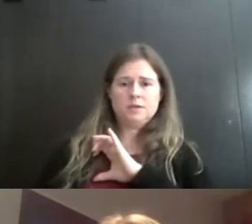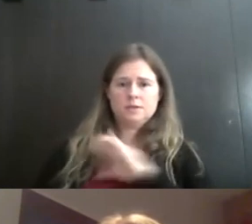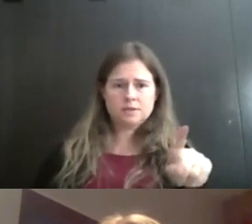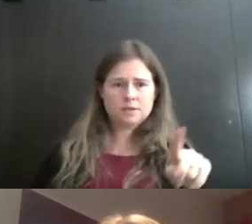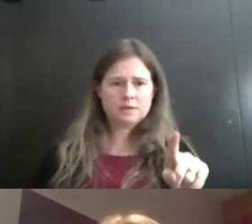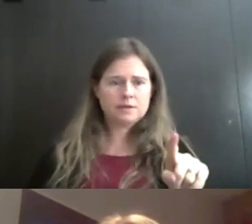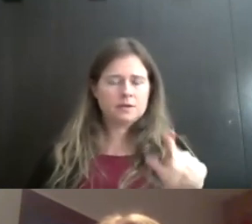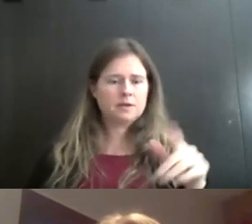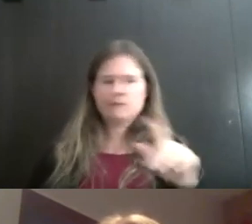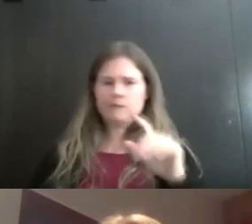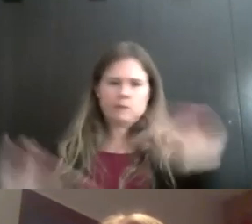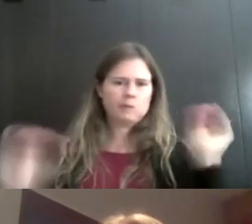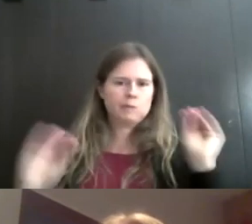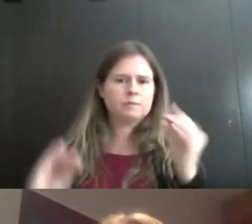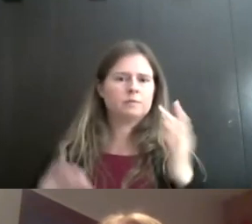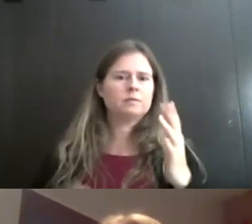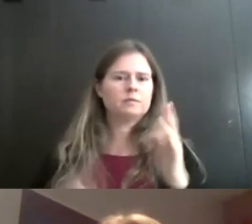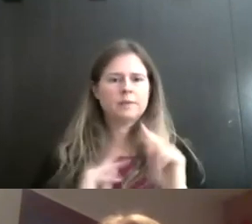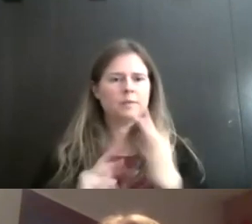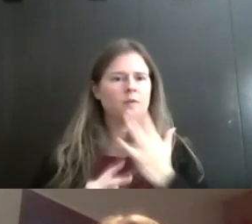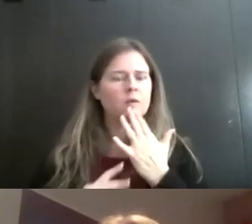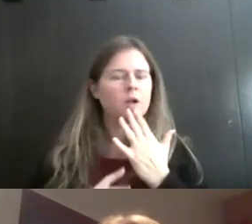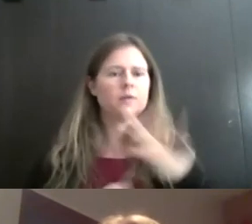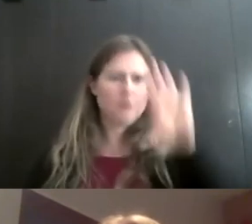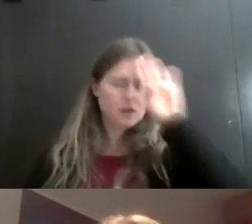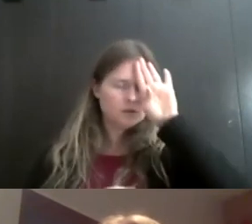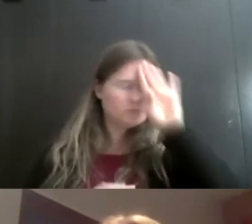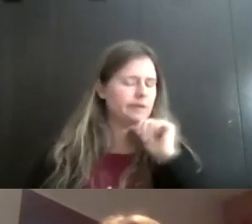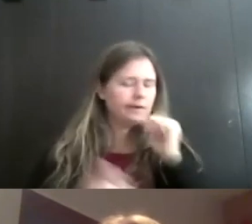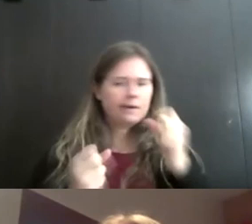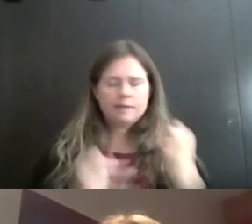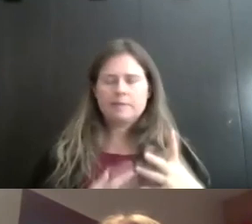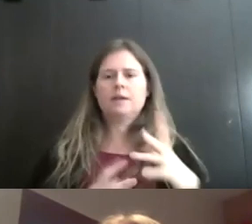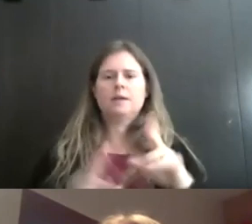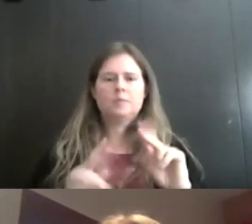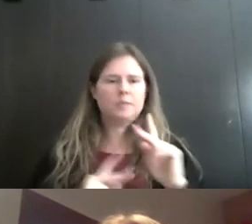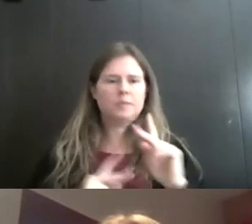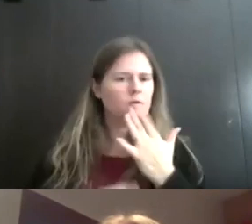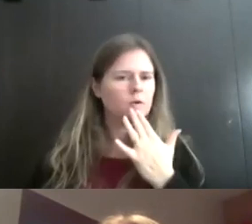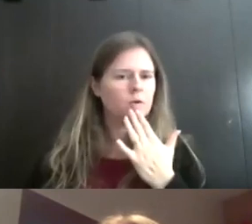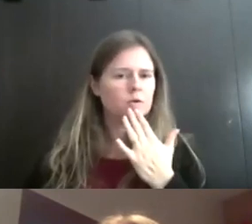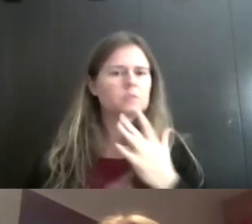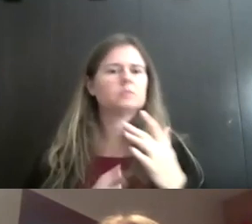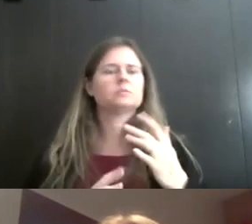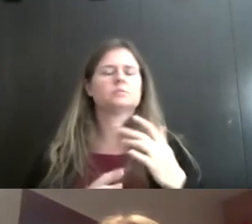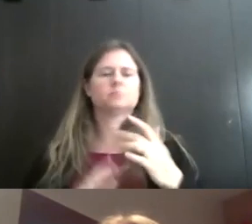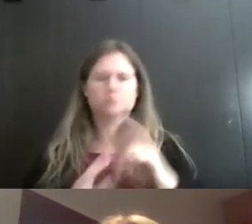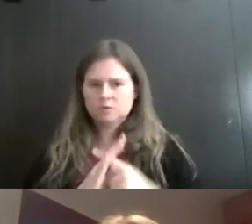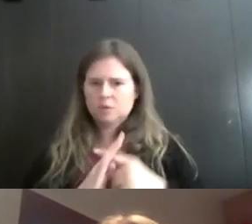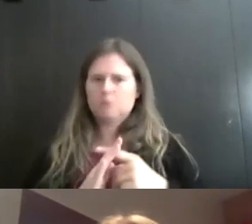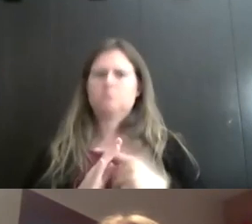color. The fire department doesn't have a lot of people of color. And I'll just start there.